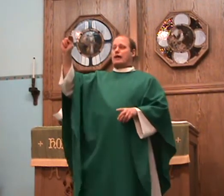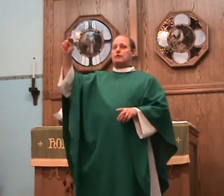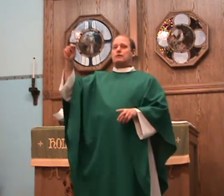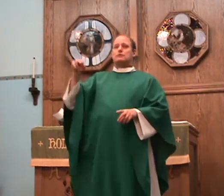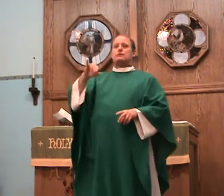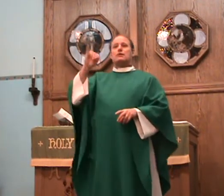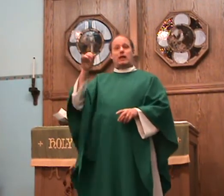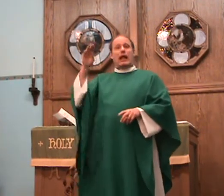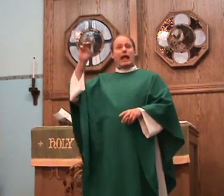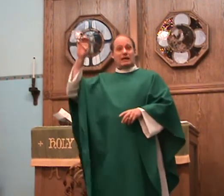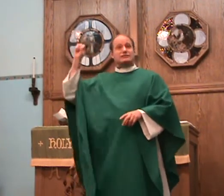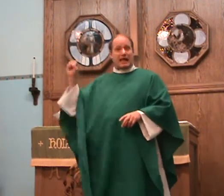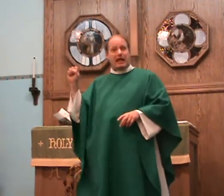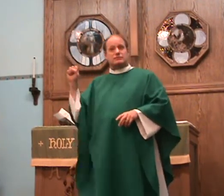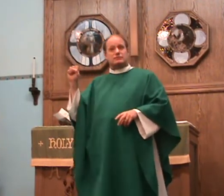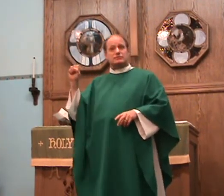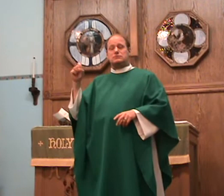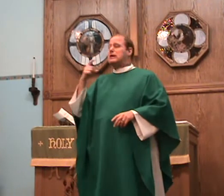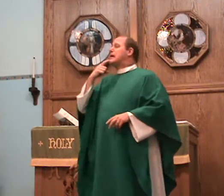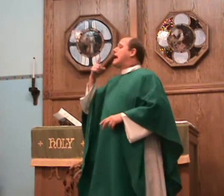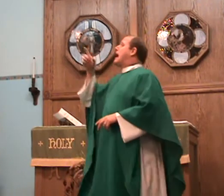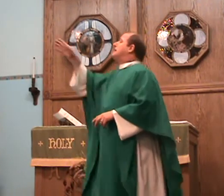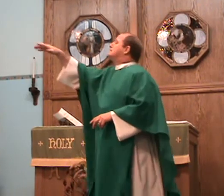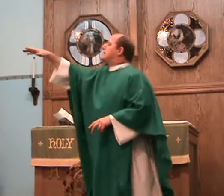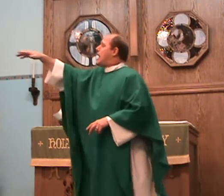John and James, and he said,